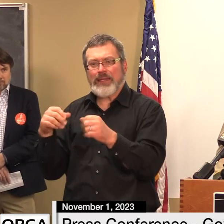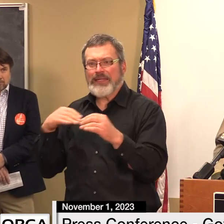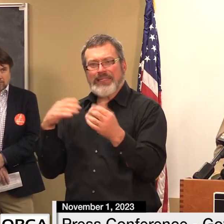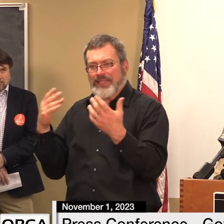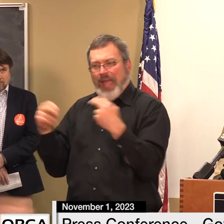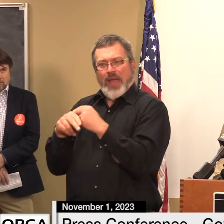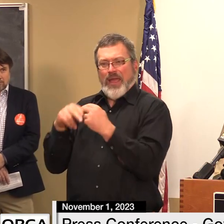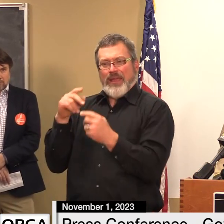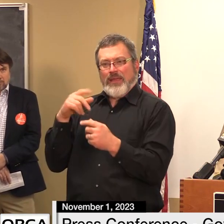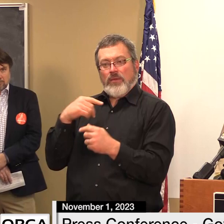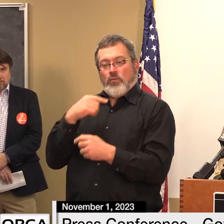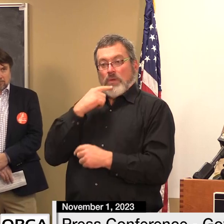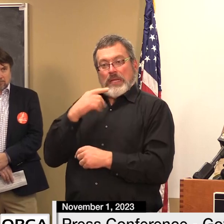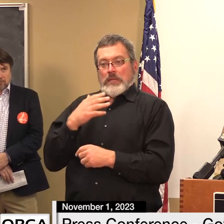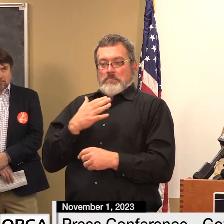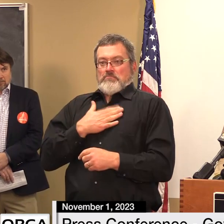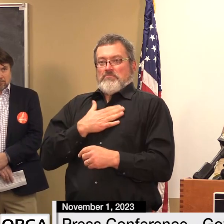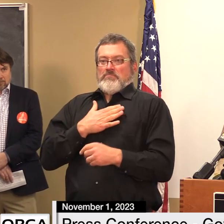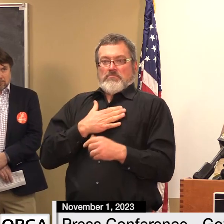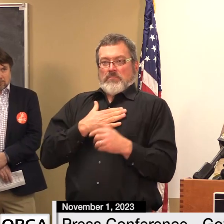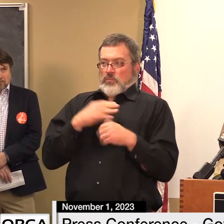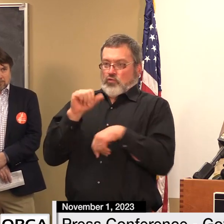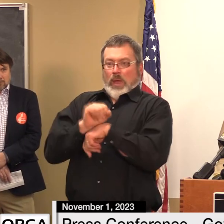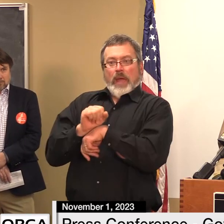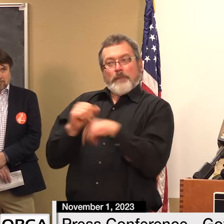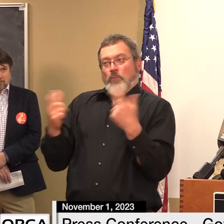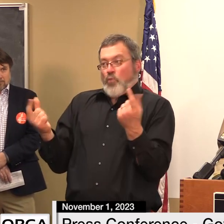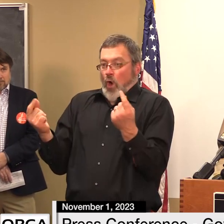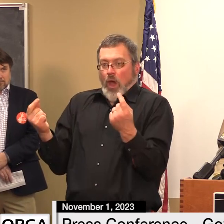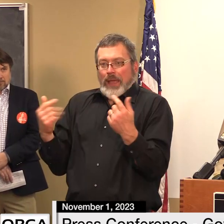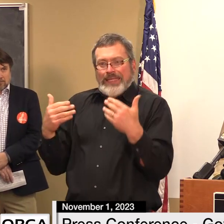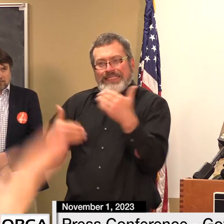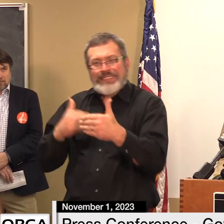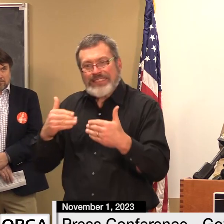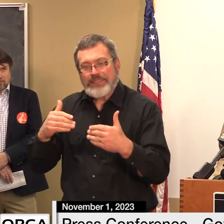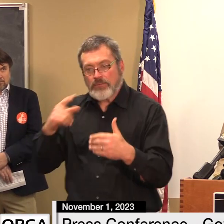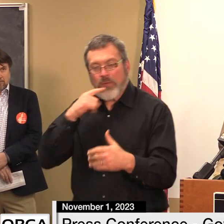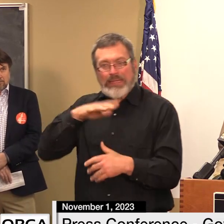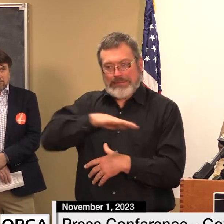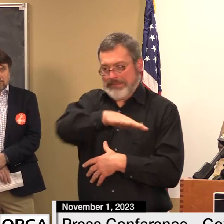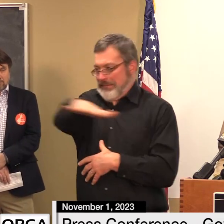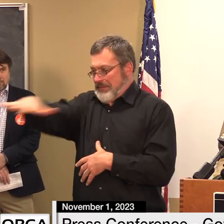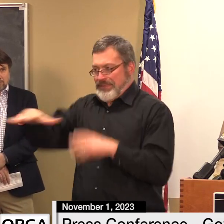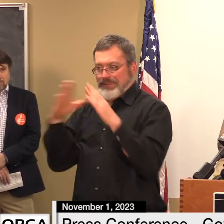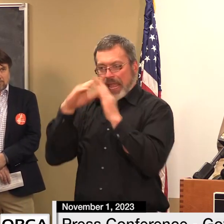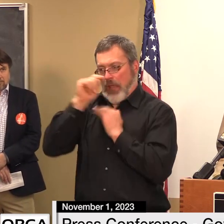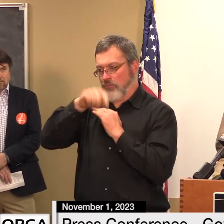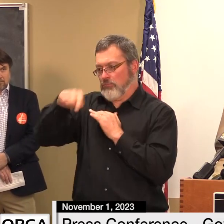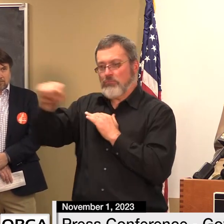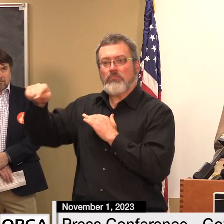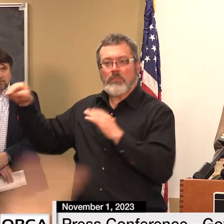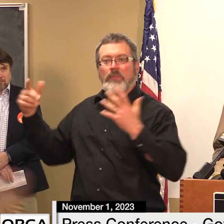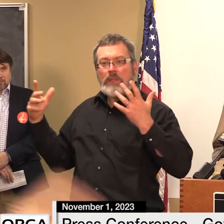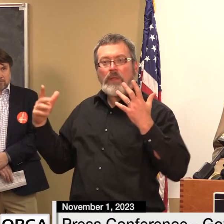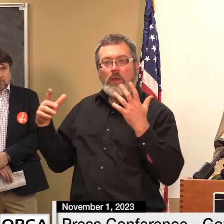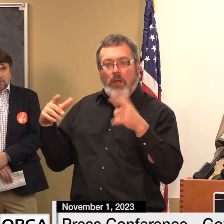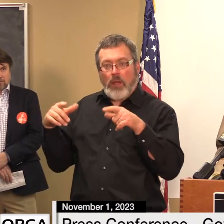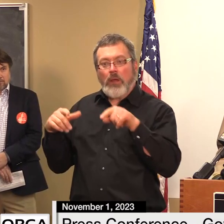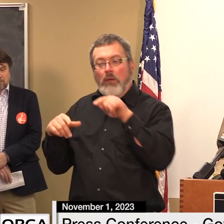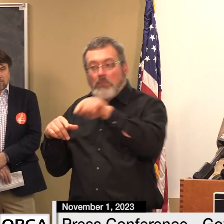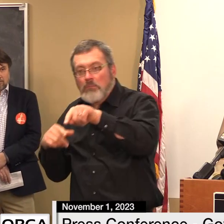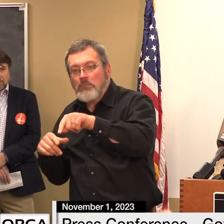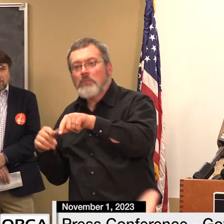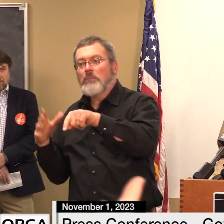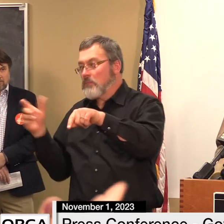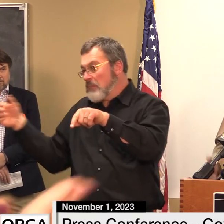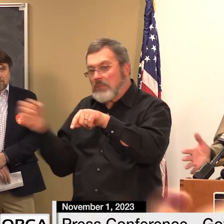fact that it goes through, you know, multiple towns, and towns are answering calls for service, and they don't necessarily want their local police managing